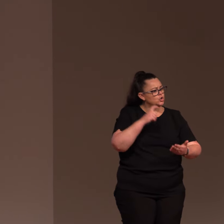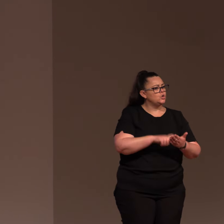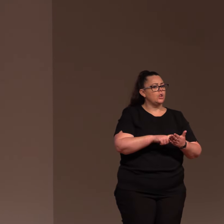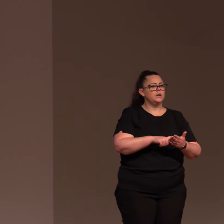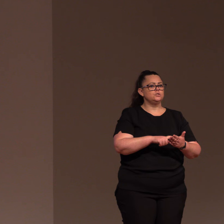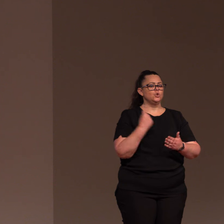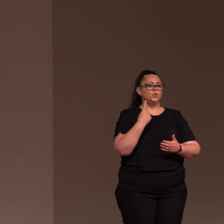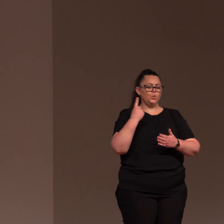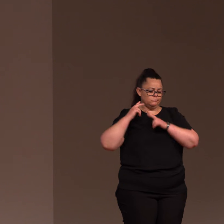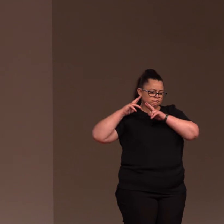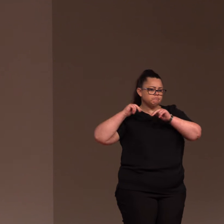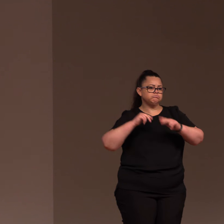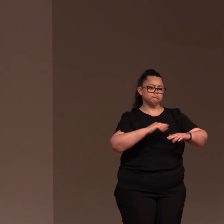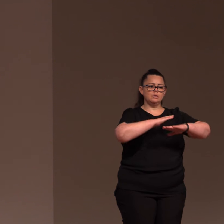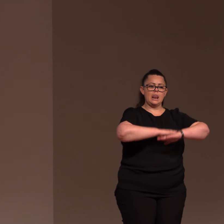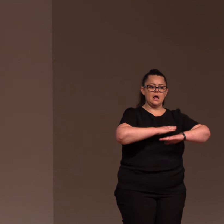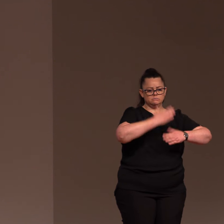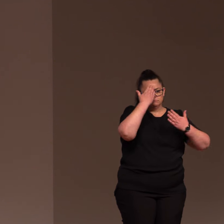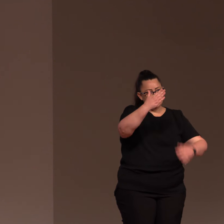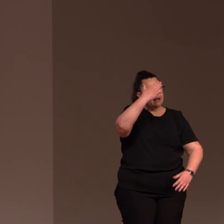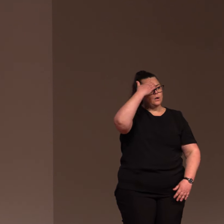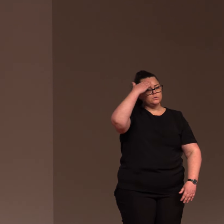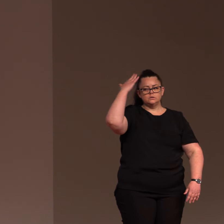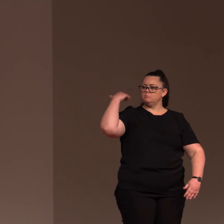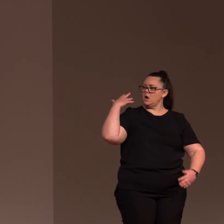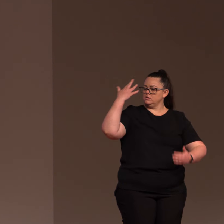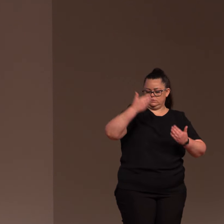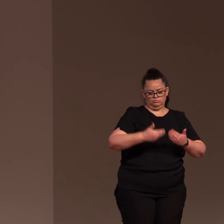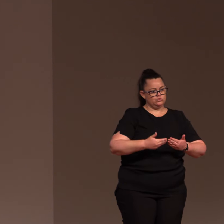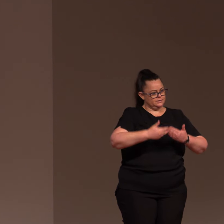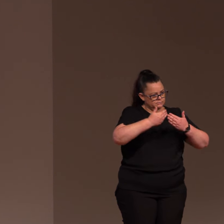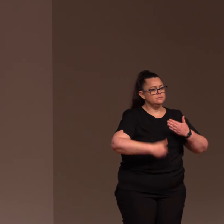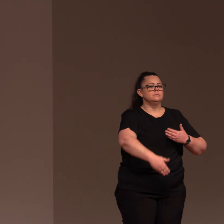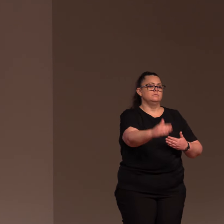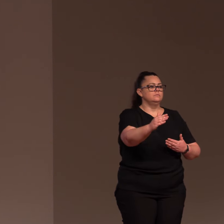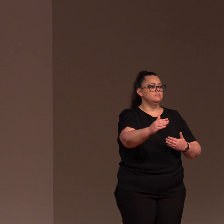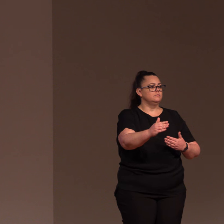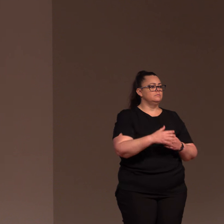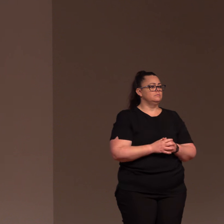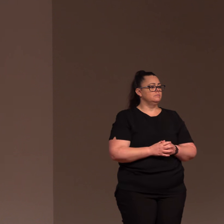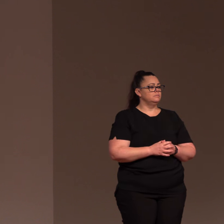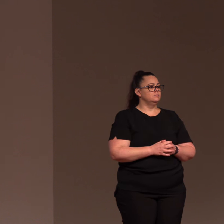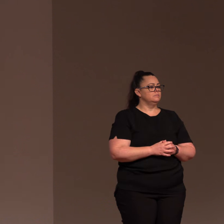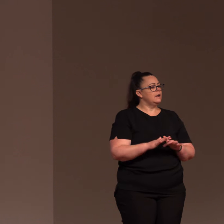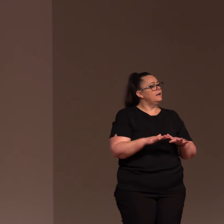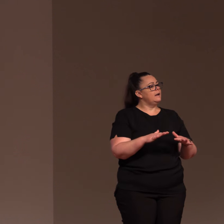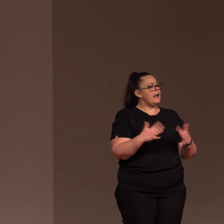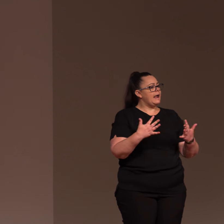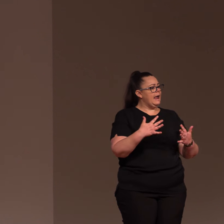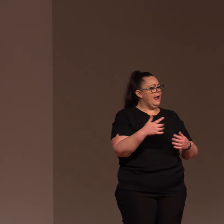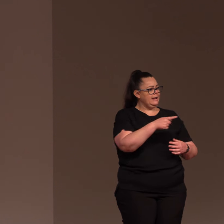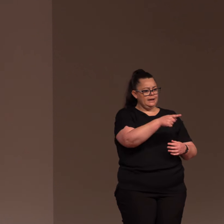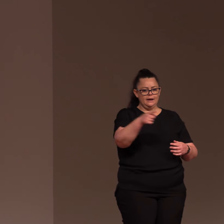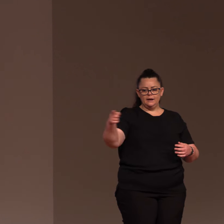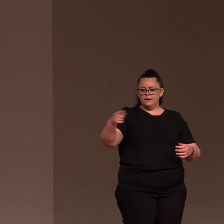to elders, past, present and emerging as well, in a room full of young people, so important to acknowledge.